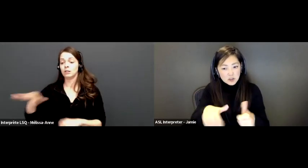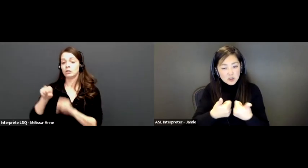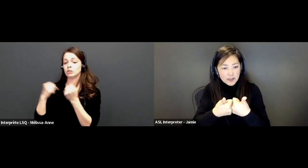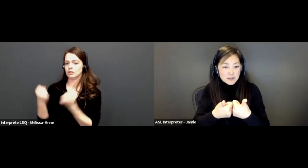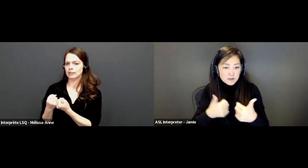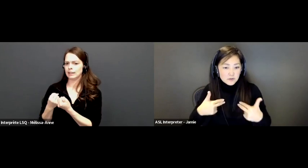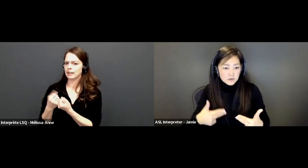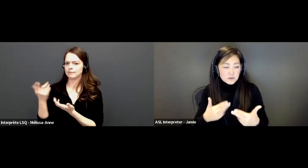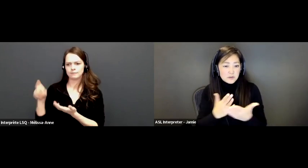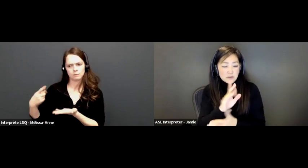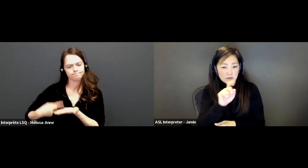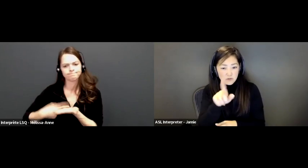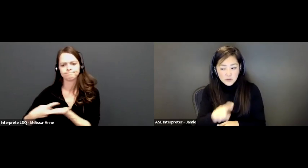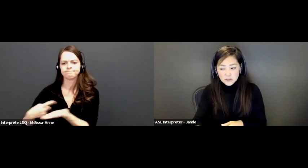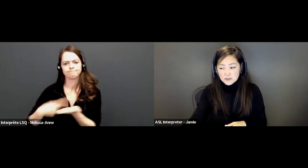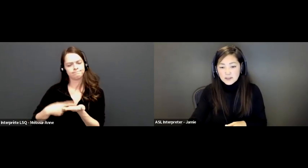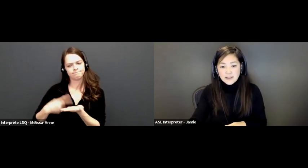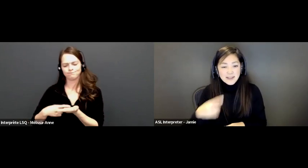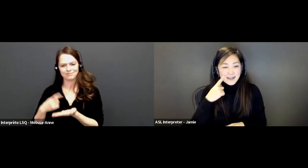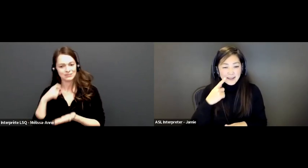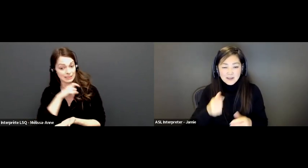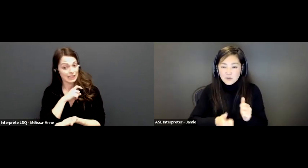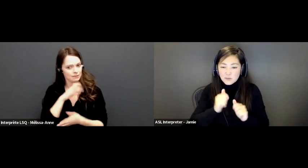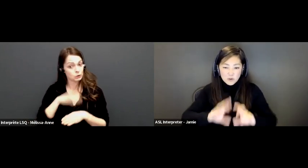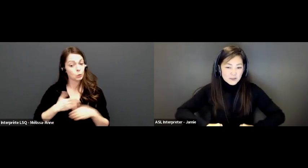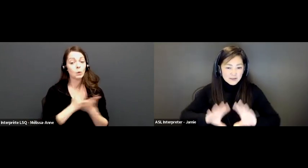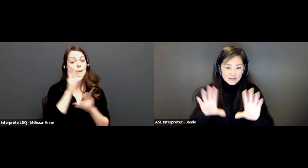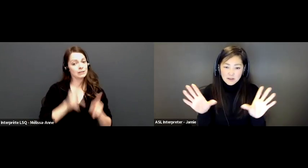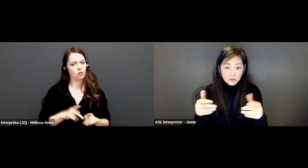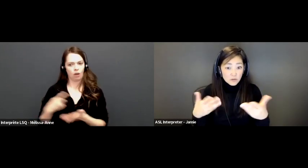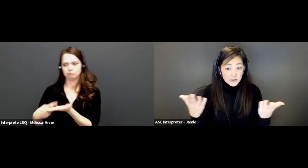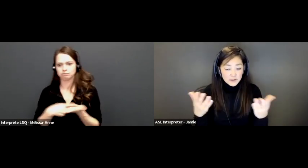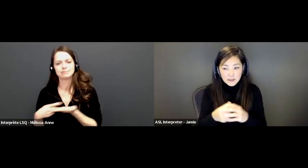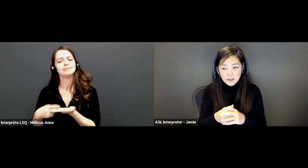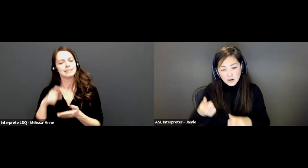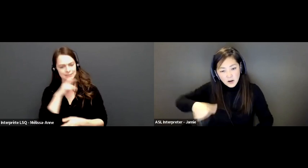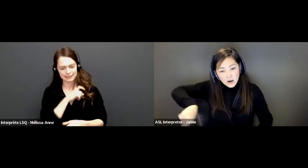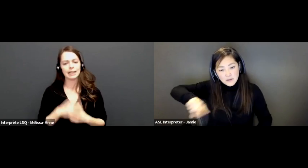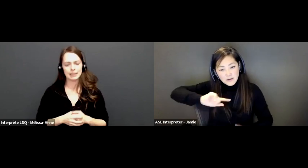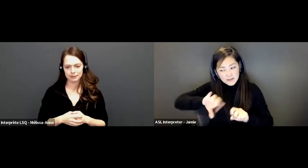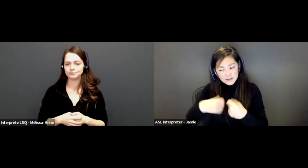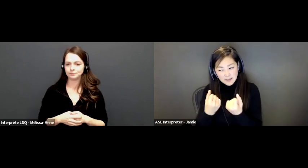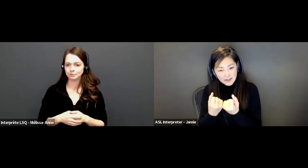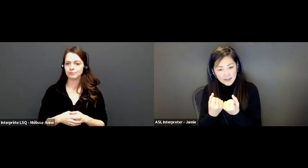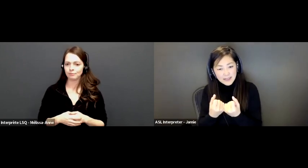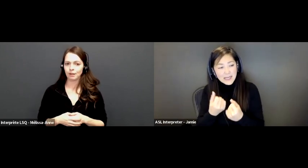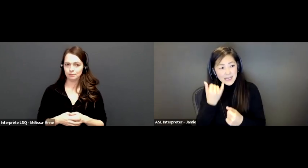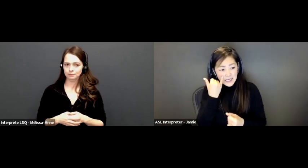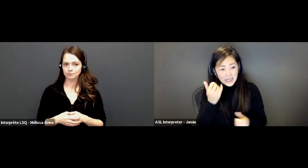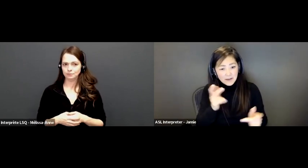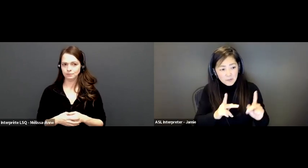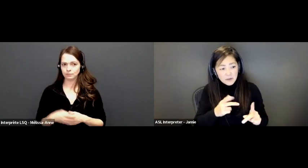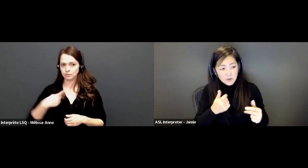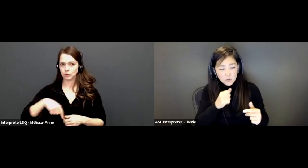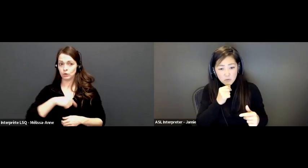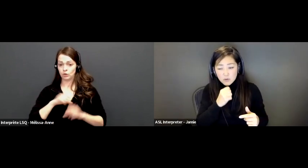And I think the most vivid one for us is, do we as a society believe people who don't have housing have